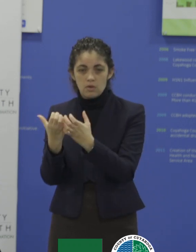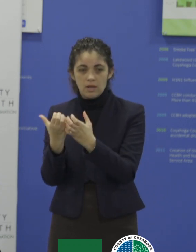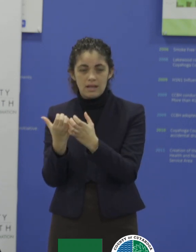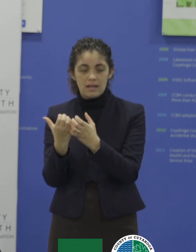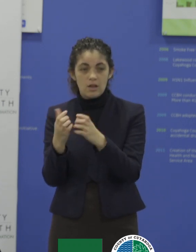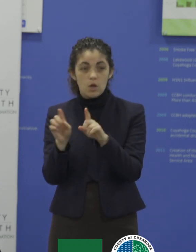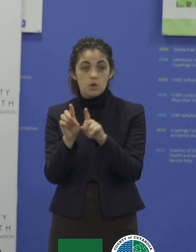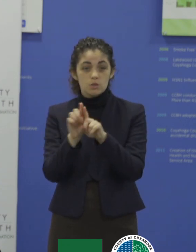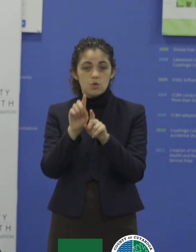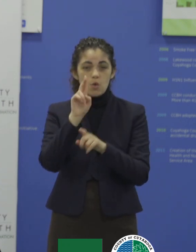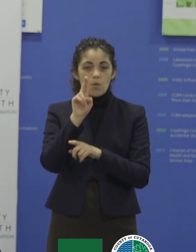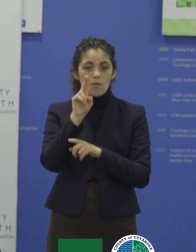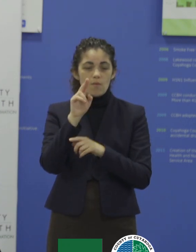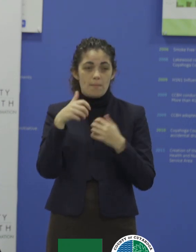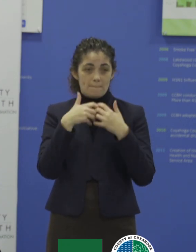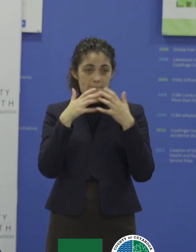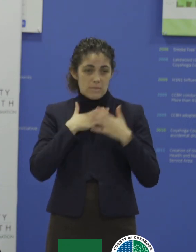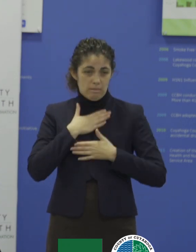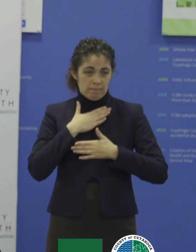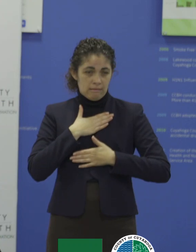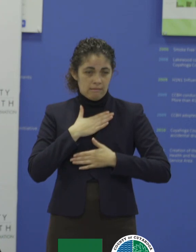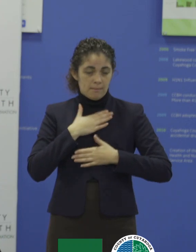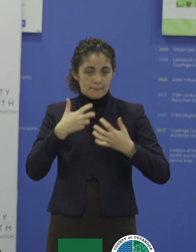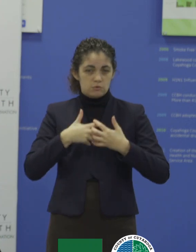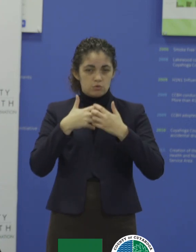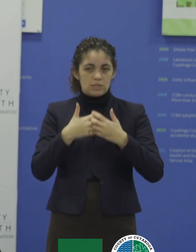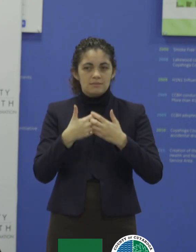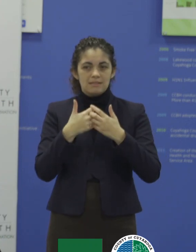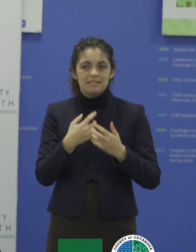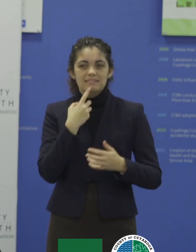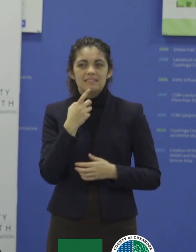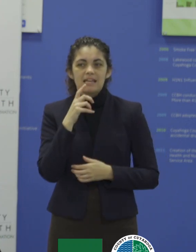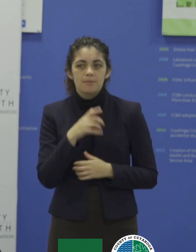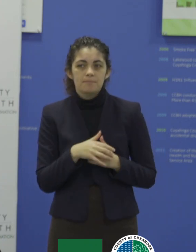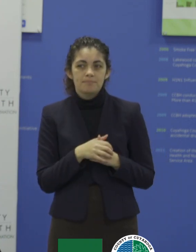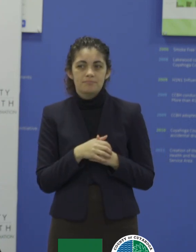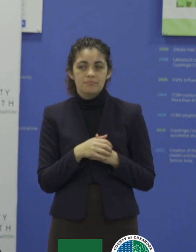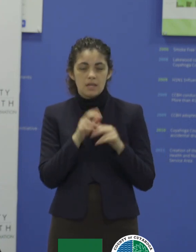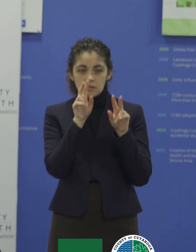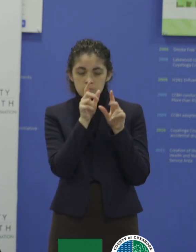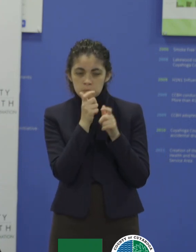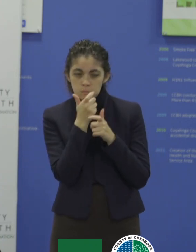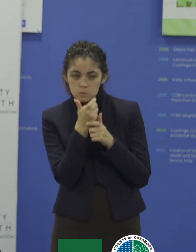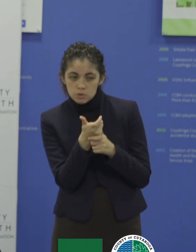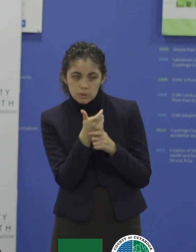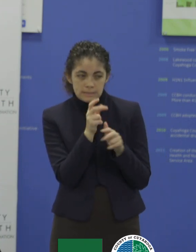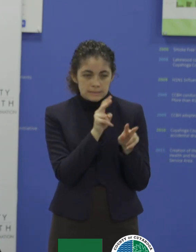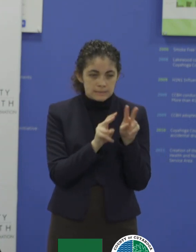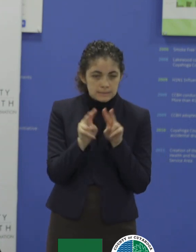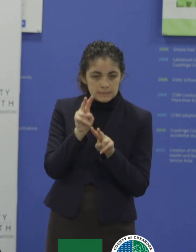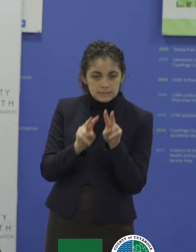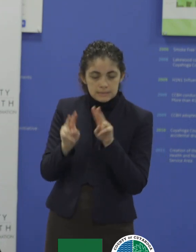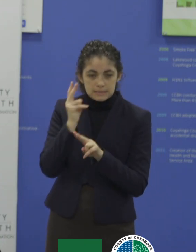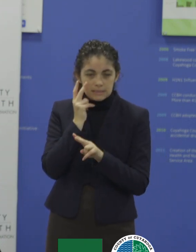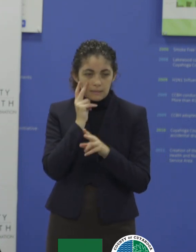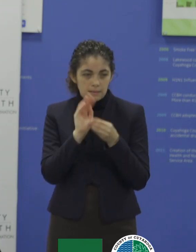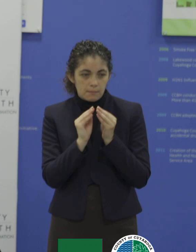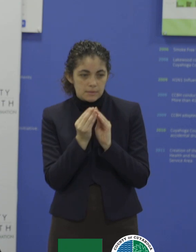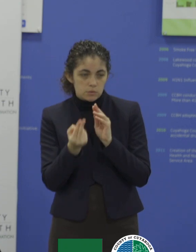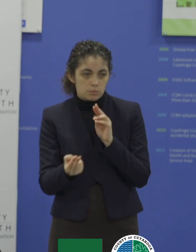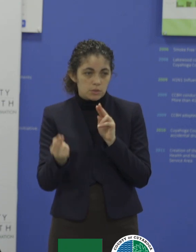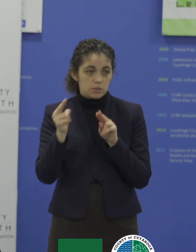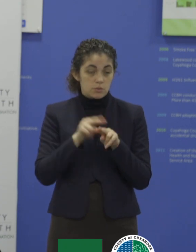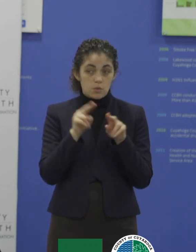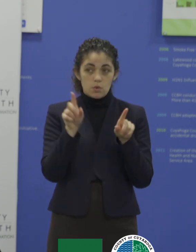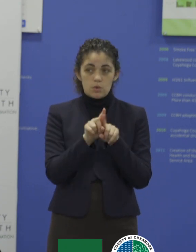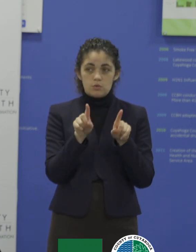of ventilators and beds. So what I can say is that I'm watching this closely as I see our numbers climb,